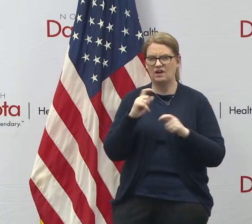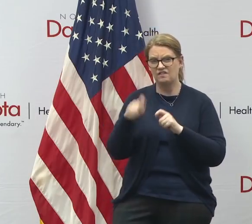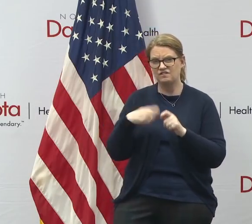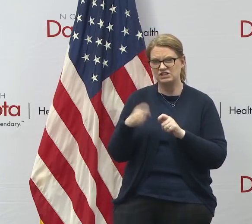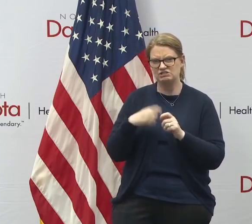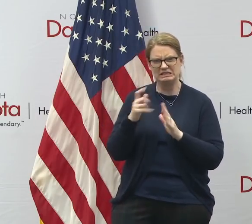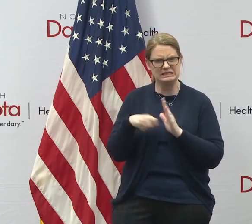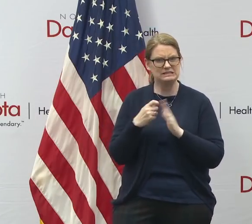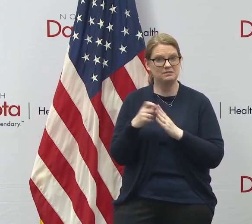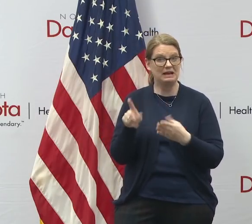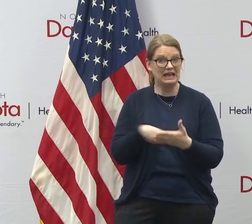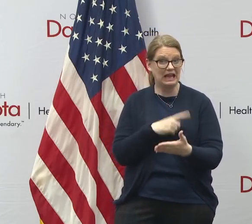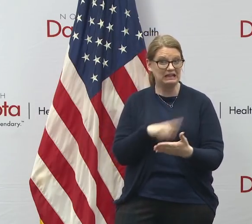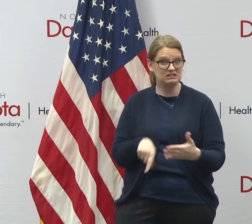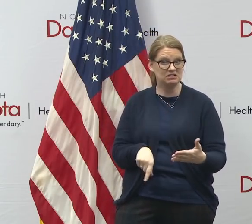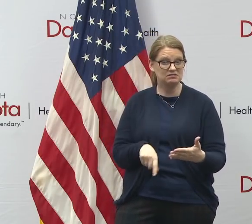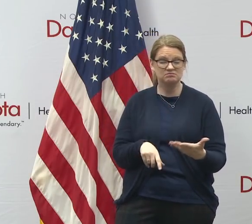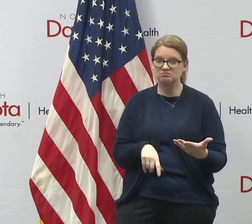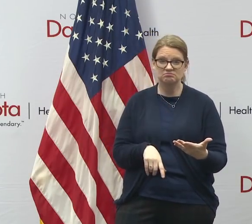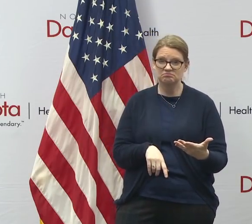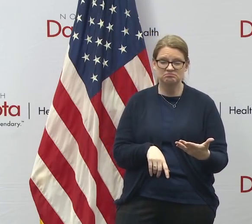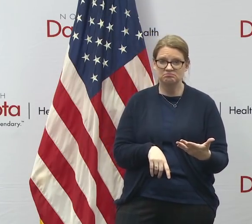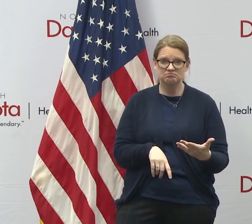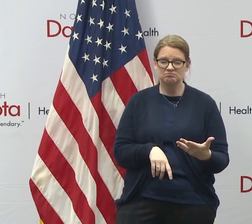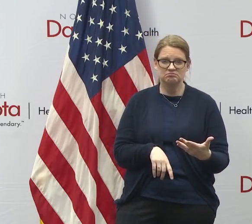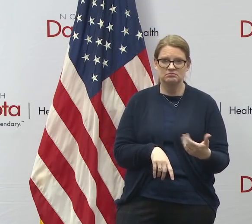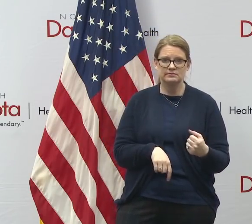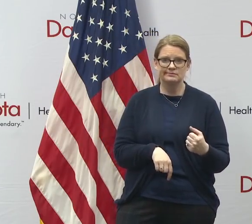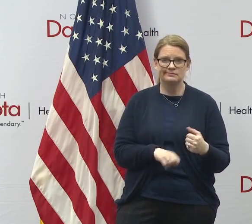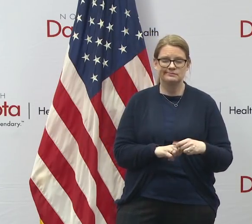been canceled in any of the states. We're